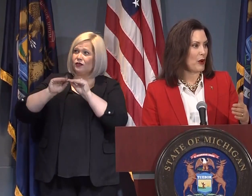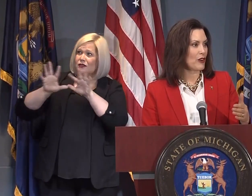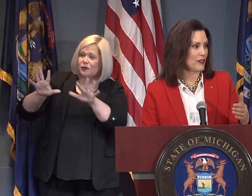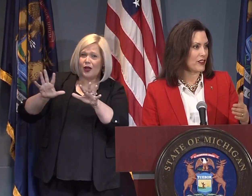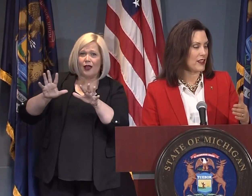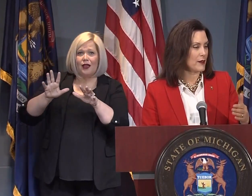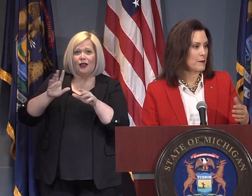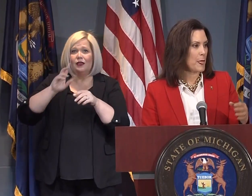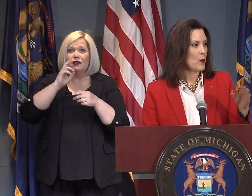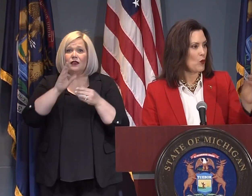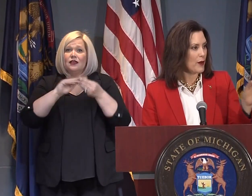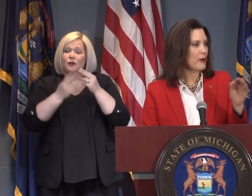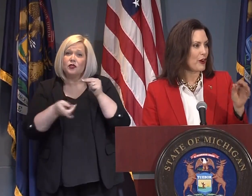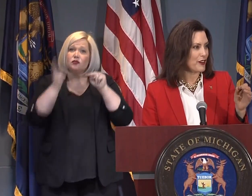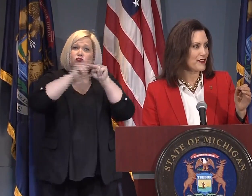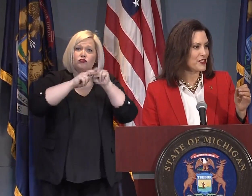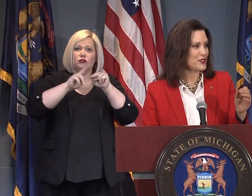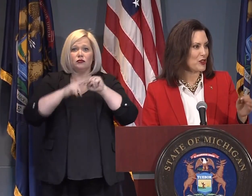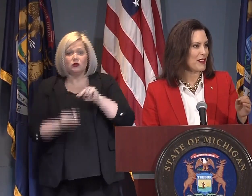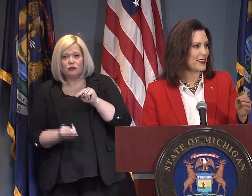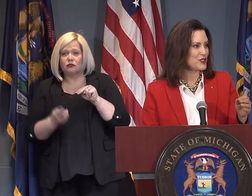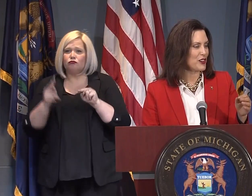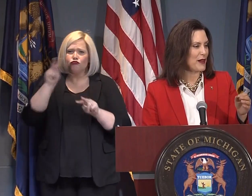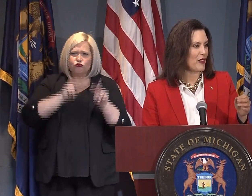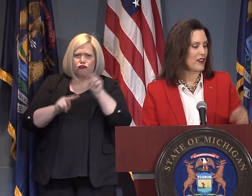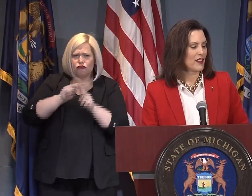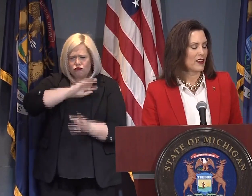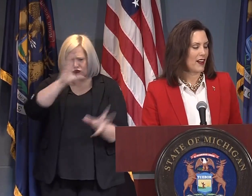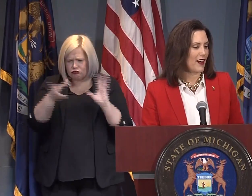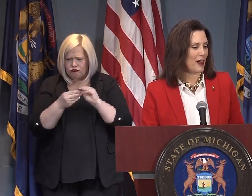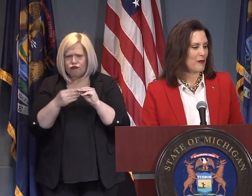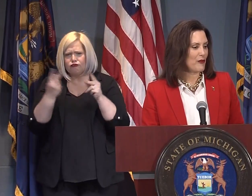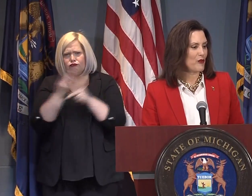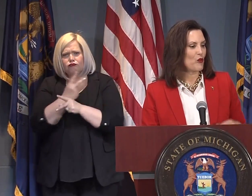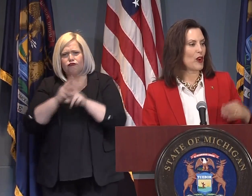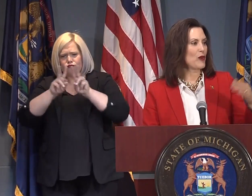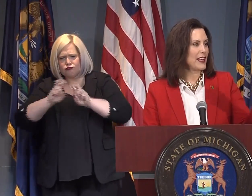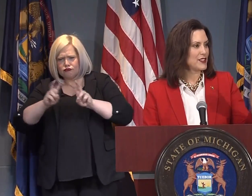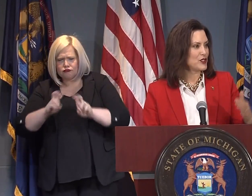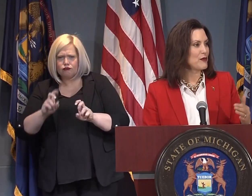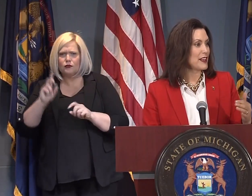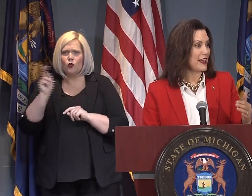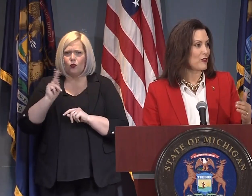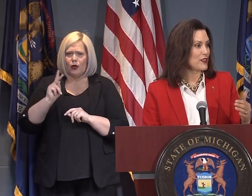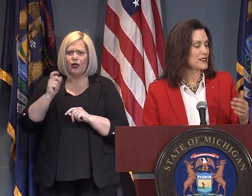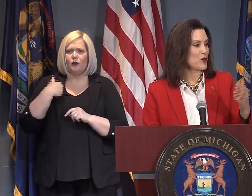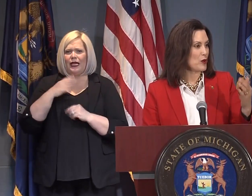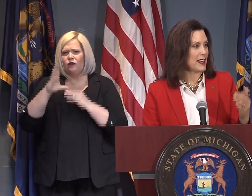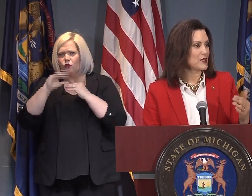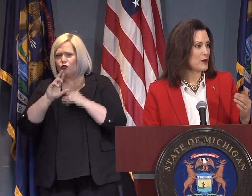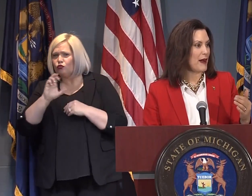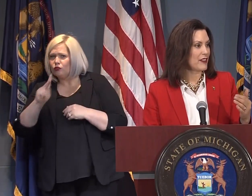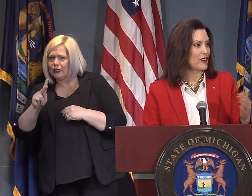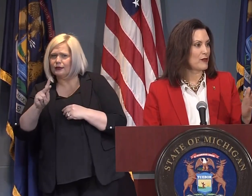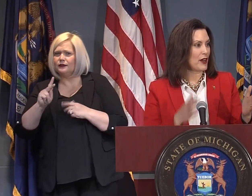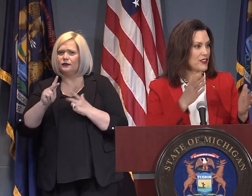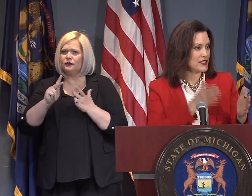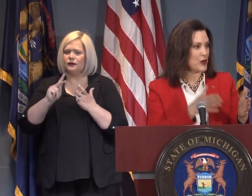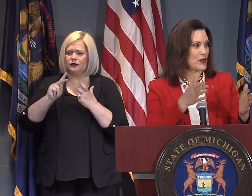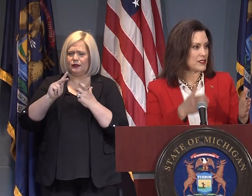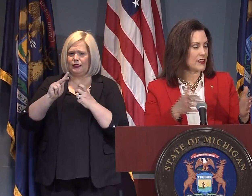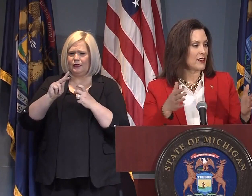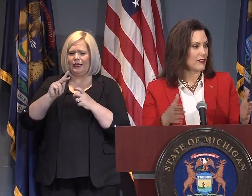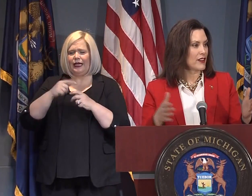is one part of the determination about where we need to mitigate risk and where we need to be mindful